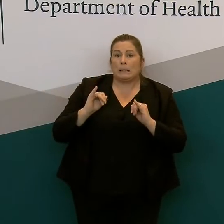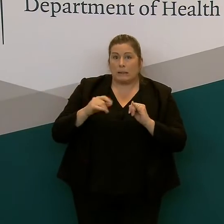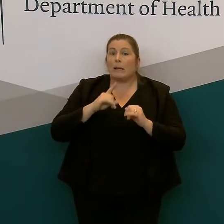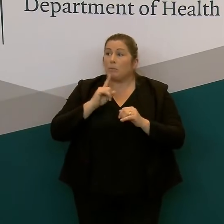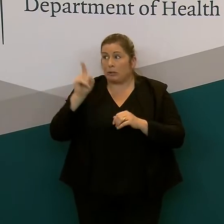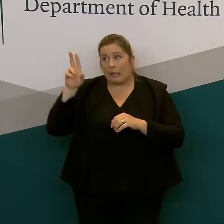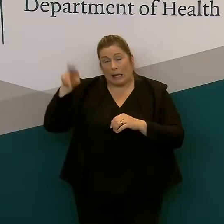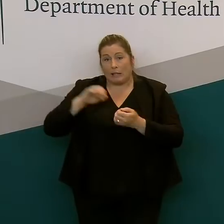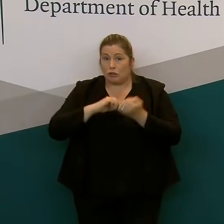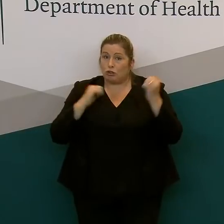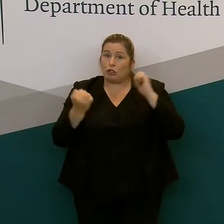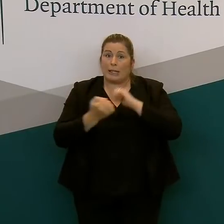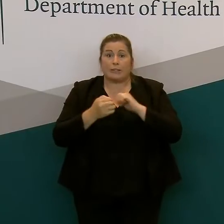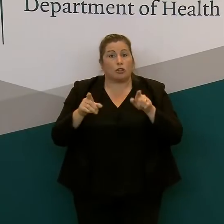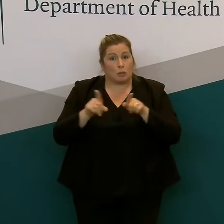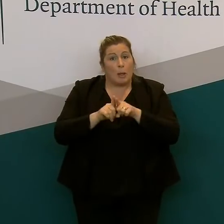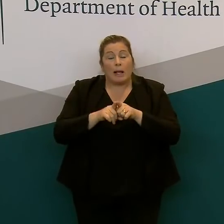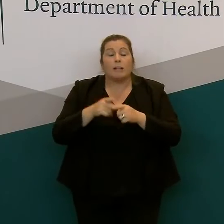change. So we gave